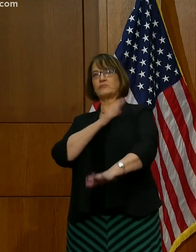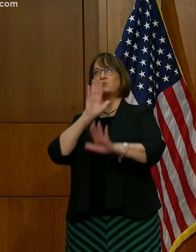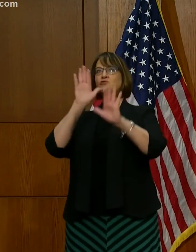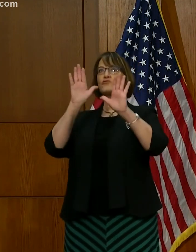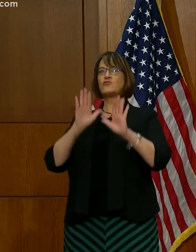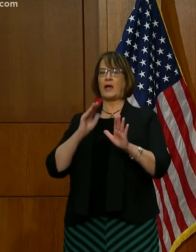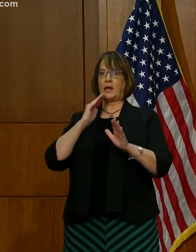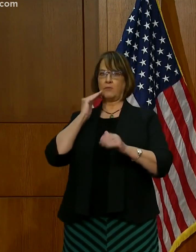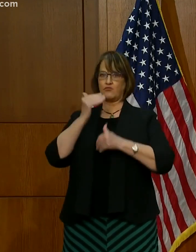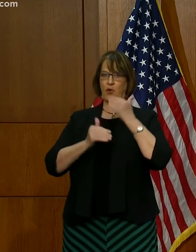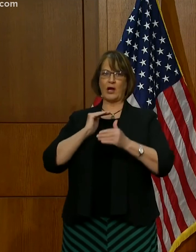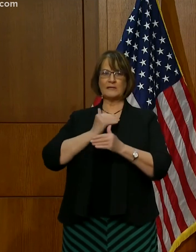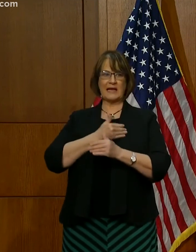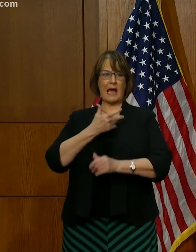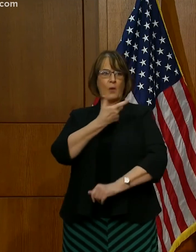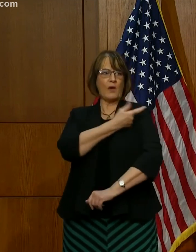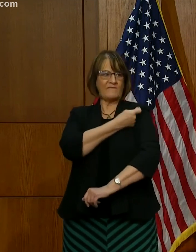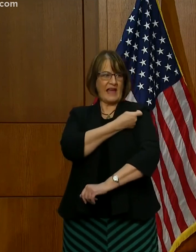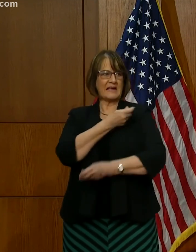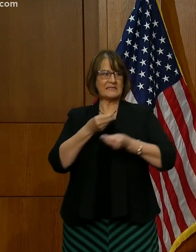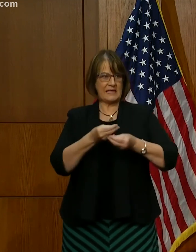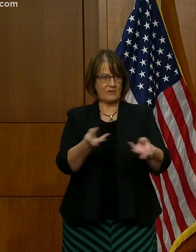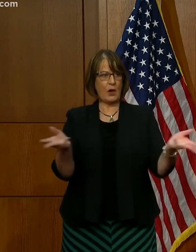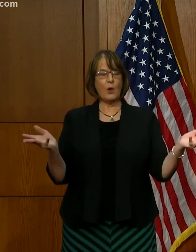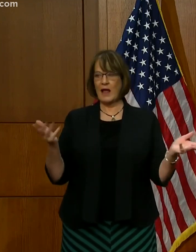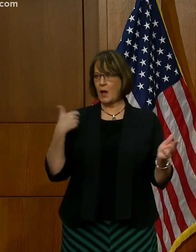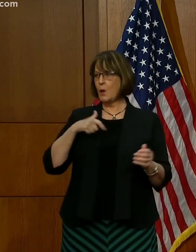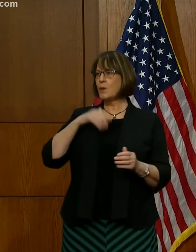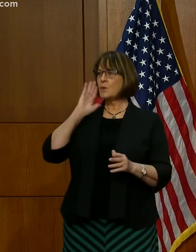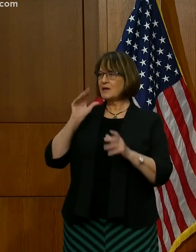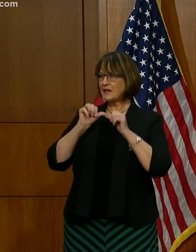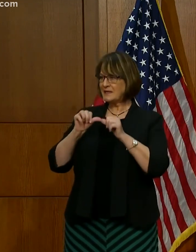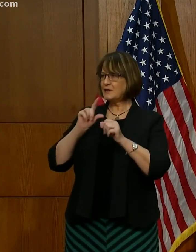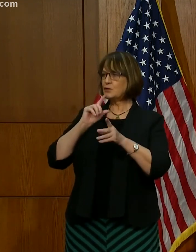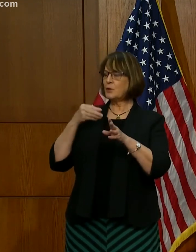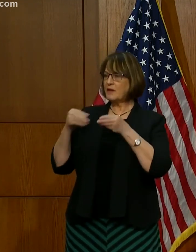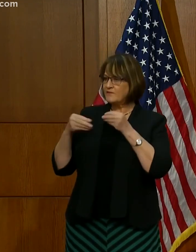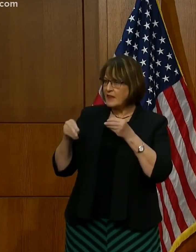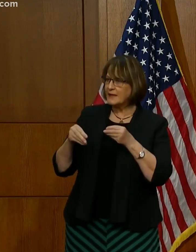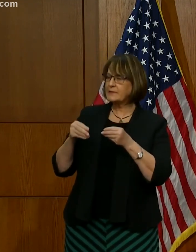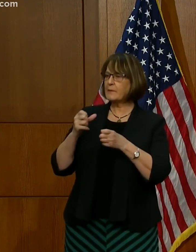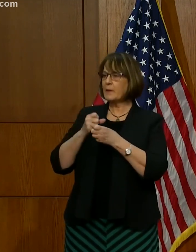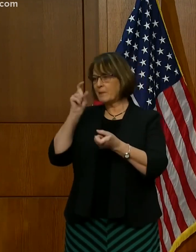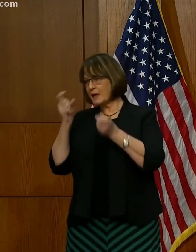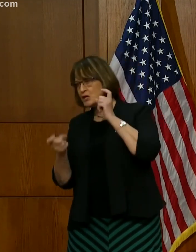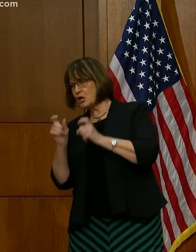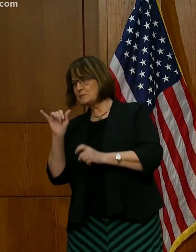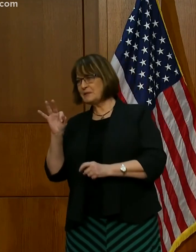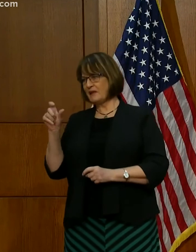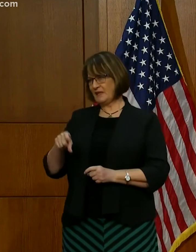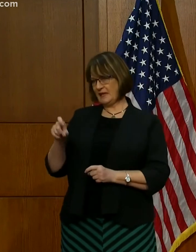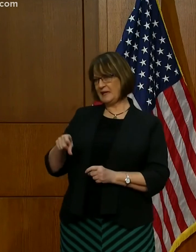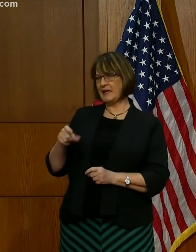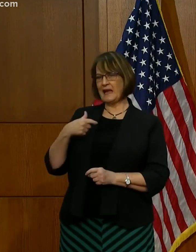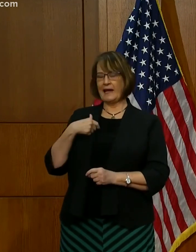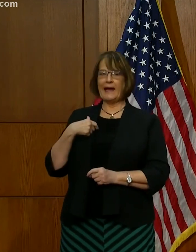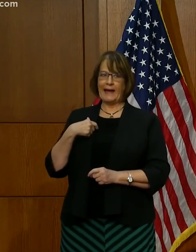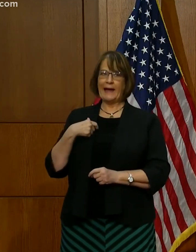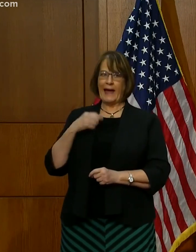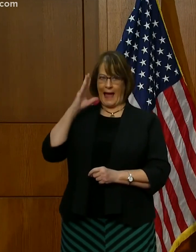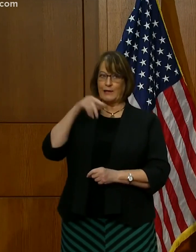vaccine rollout, and we will continue to be flexible and make adjustments when we need to. I don't have to